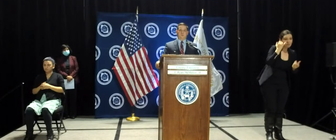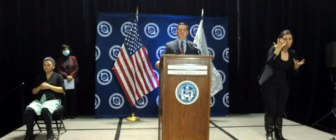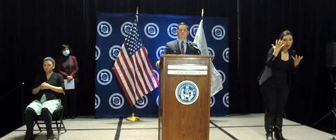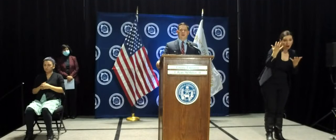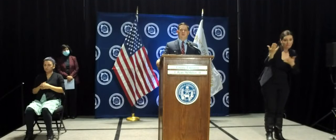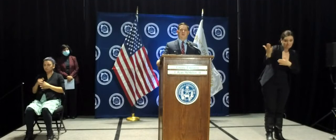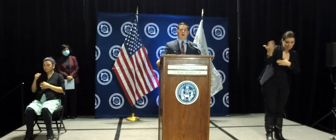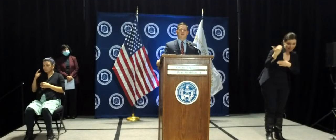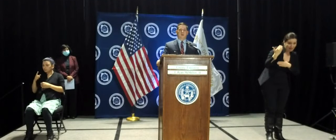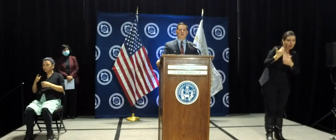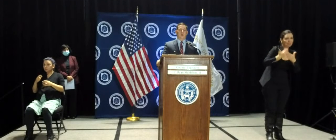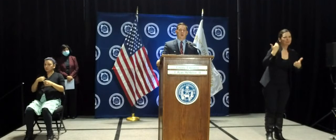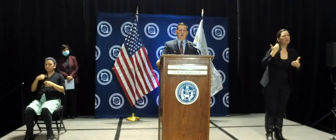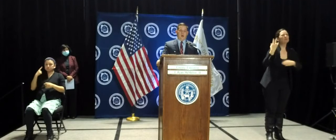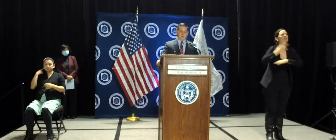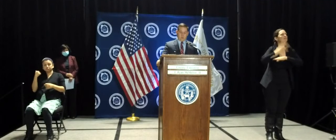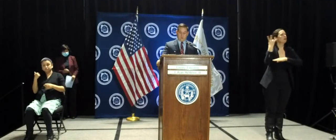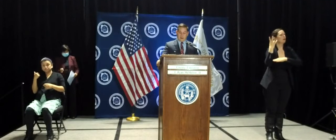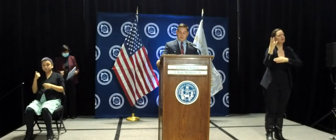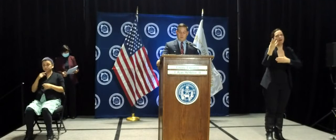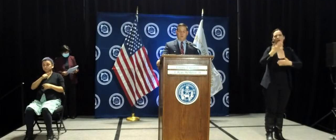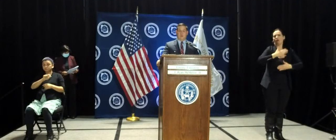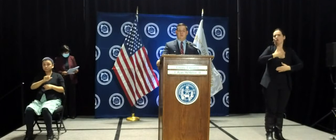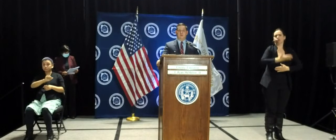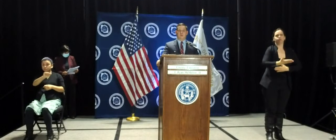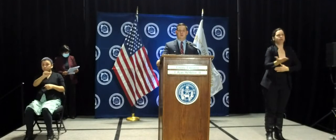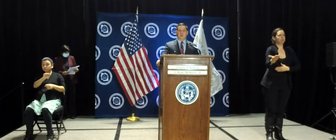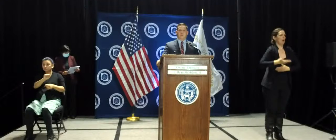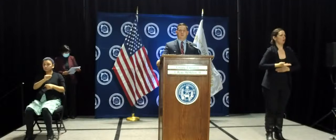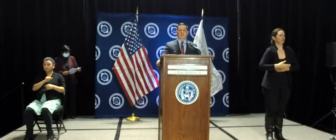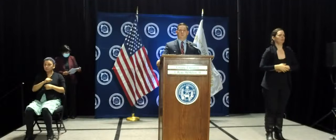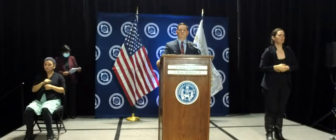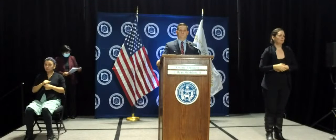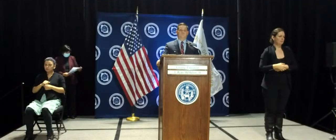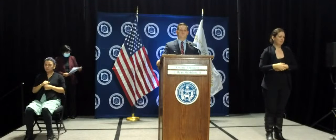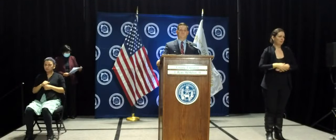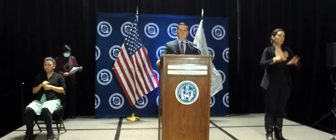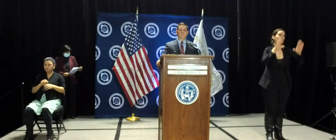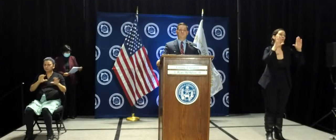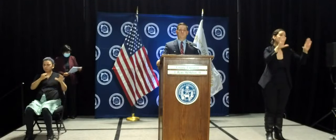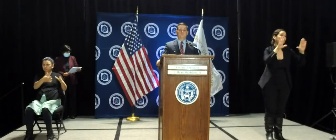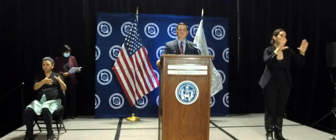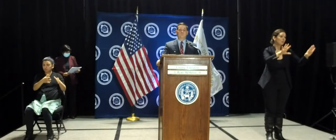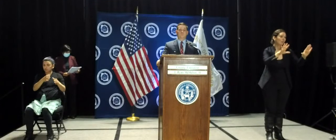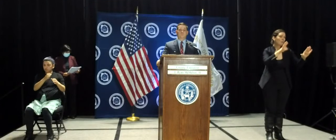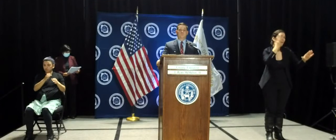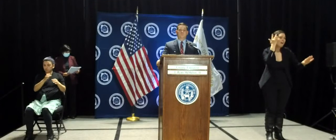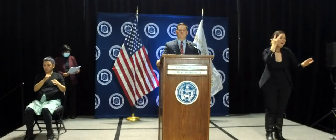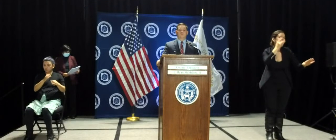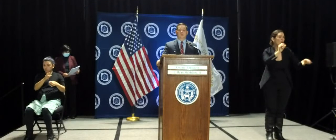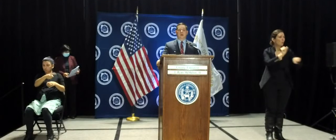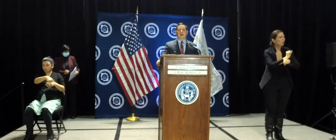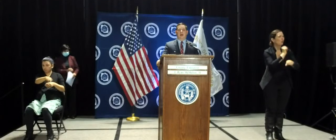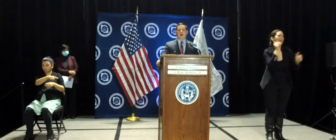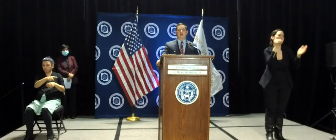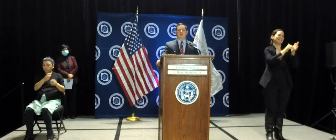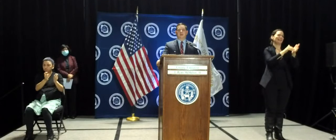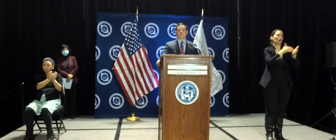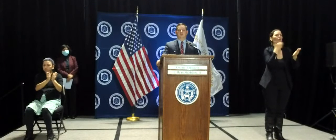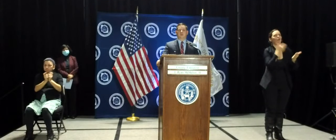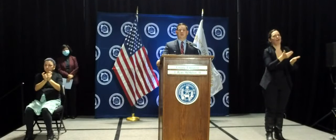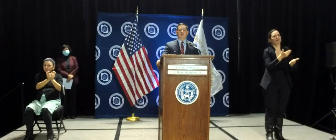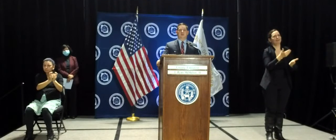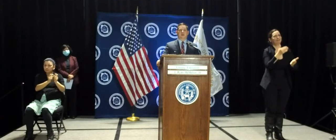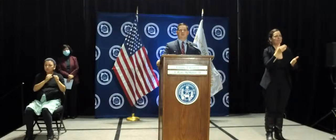sure, will sign off on that. So a little bit of positive news, obviously, for those families, too. Do you know how many you're expecting to come back, or have an idea? I